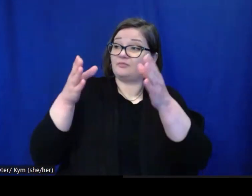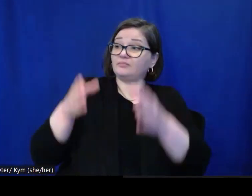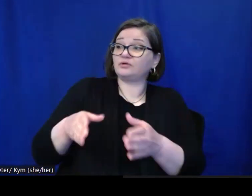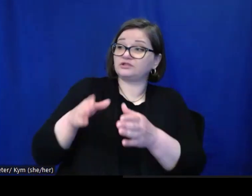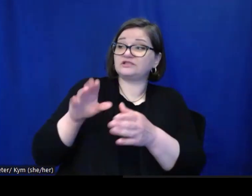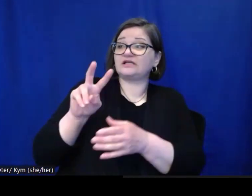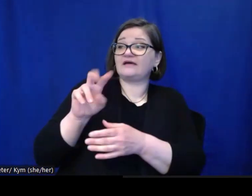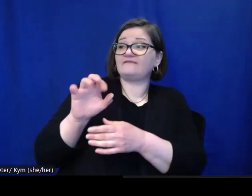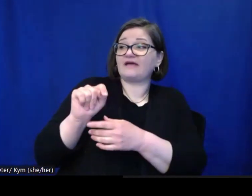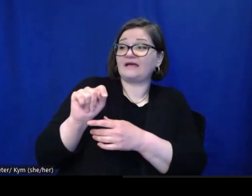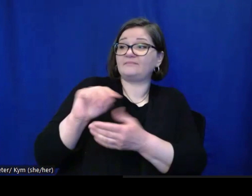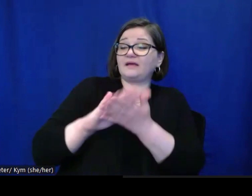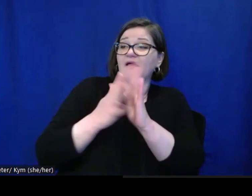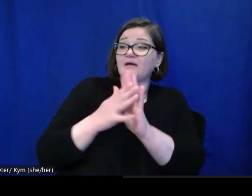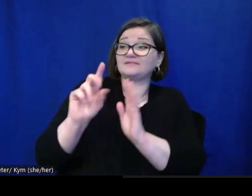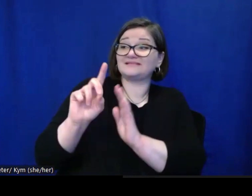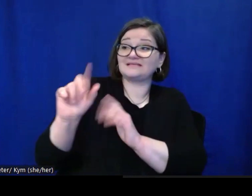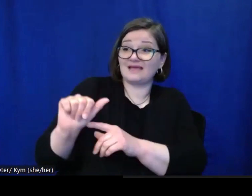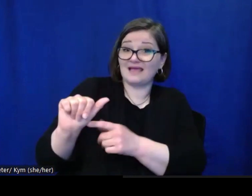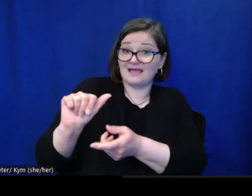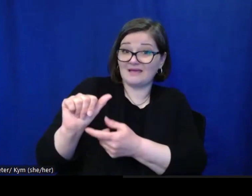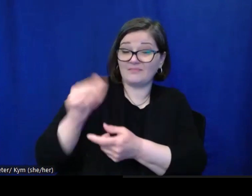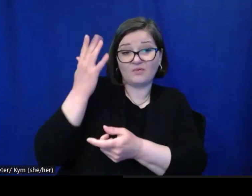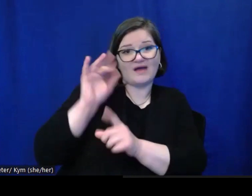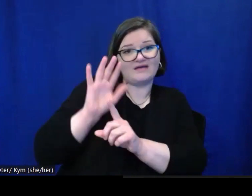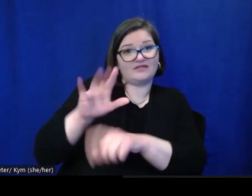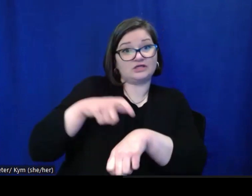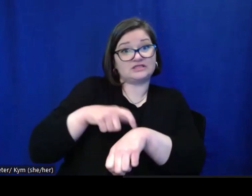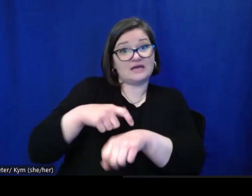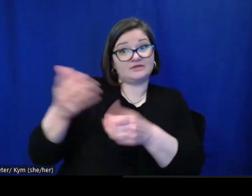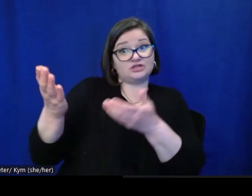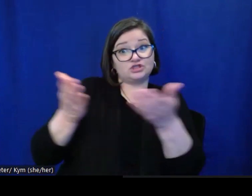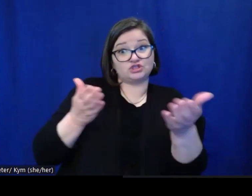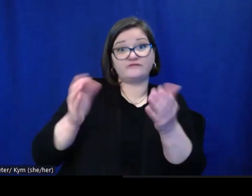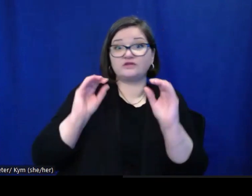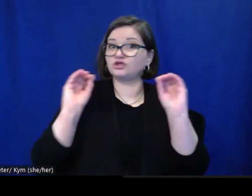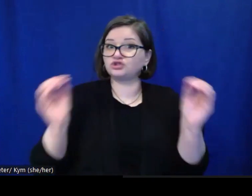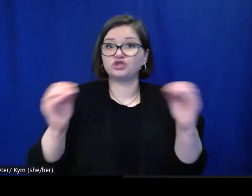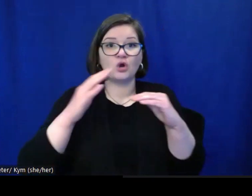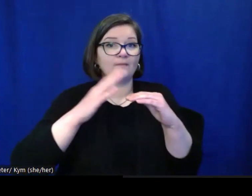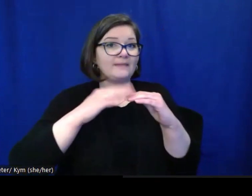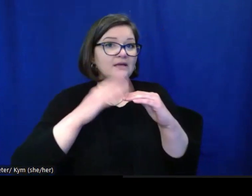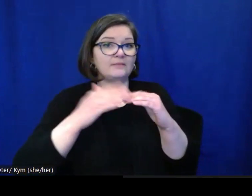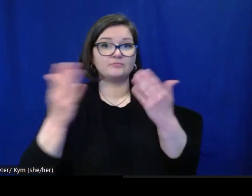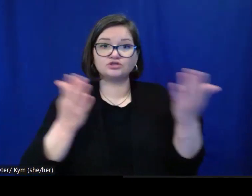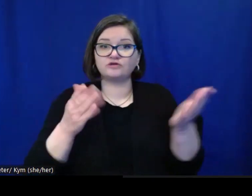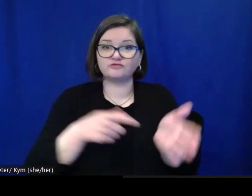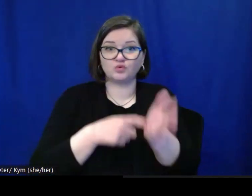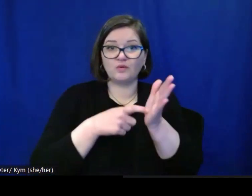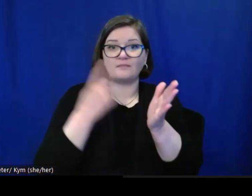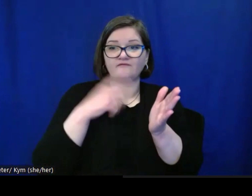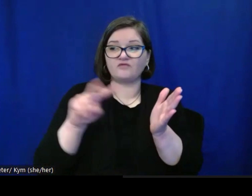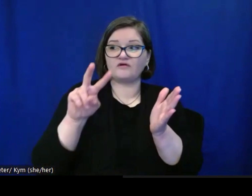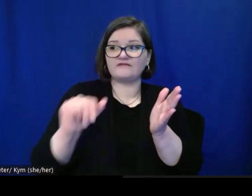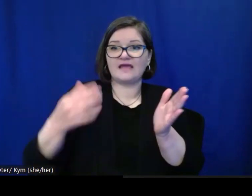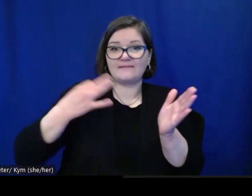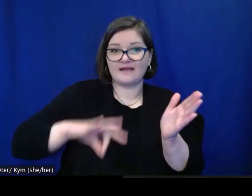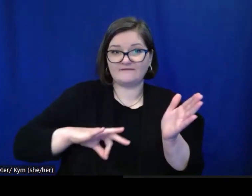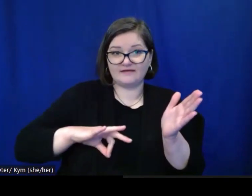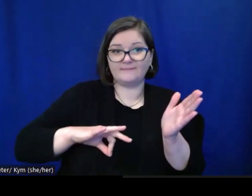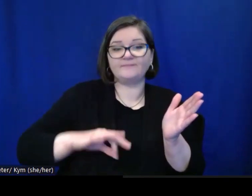disabled because of their time in the service, there is no minimum service requirement for VA benefits,